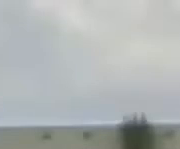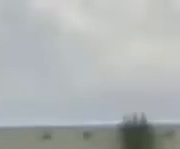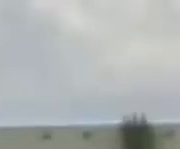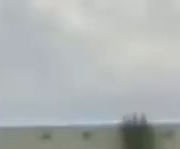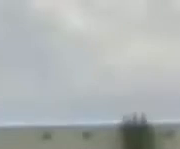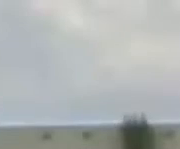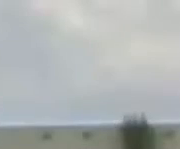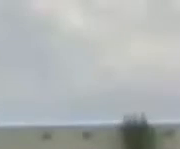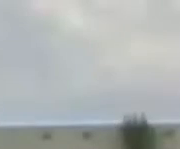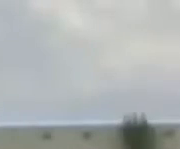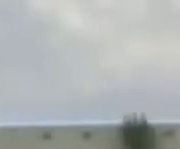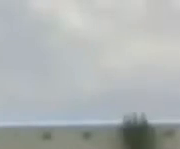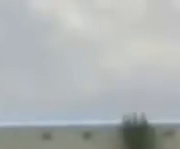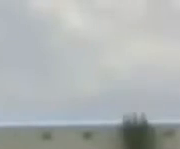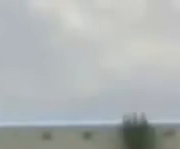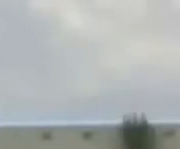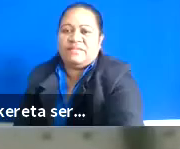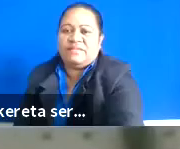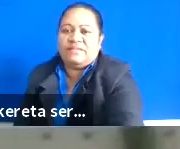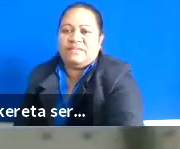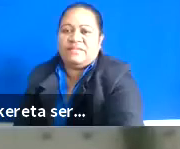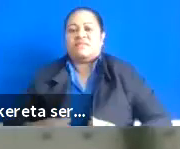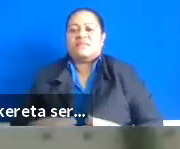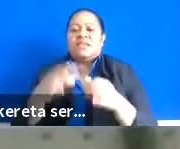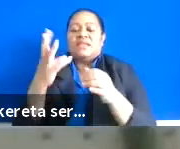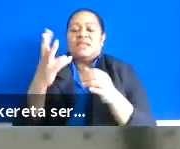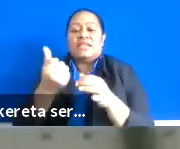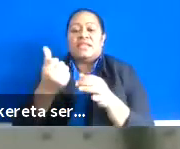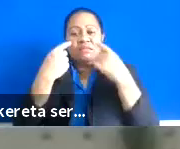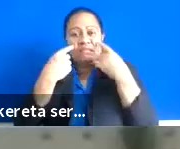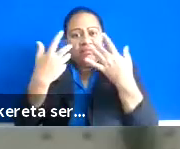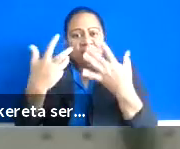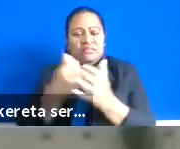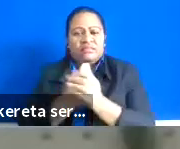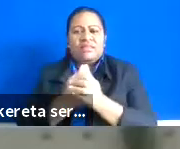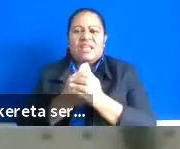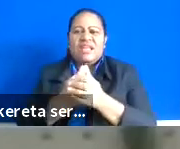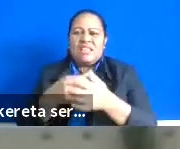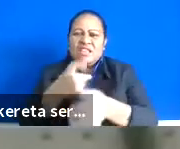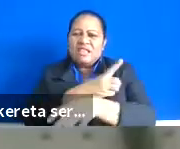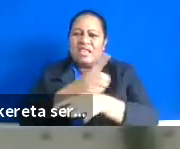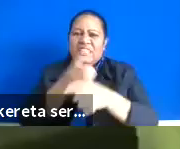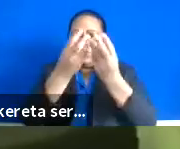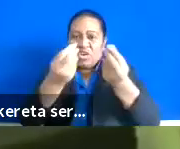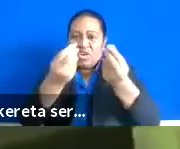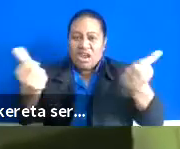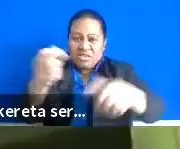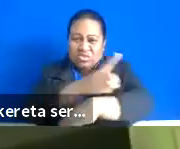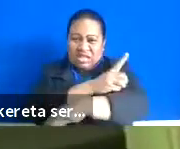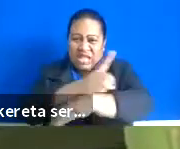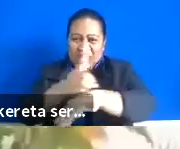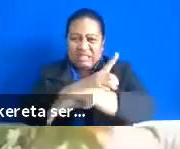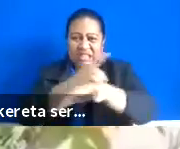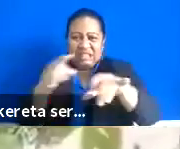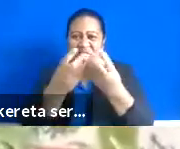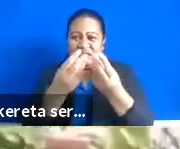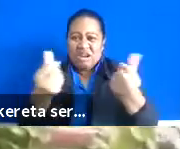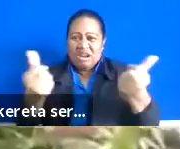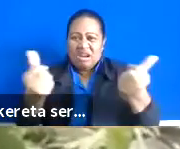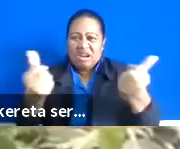Some of the indicators of a drought is the formation of the ground, the colours of the